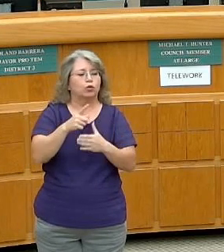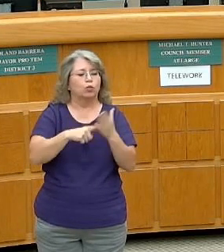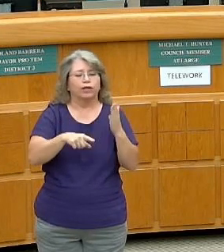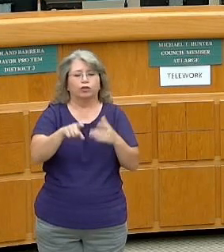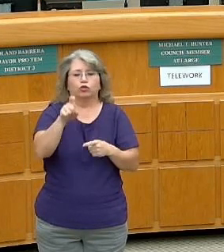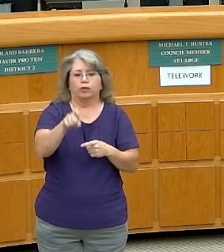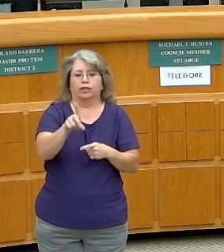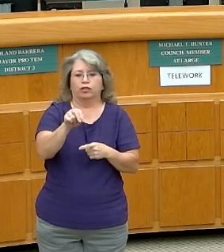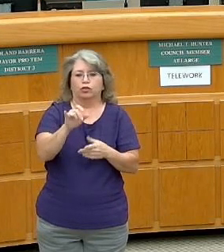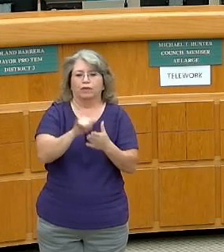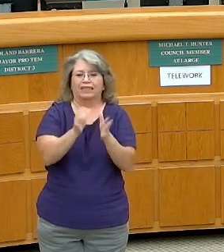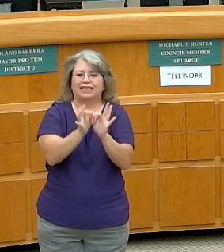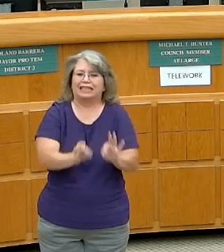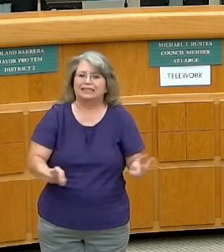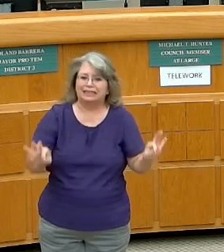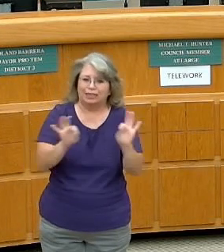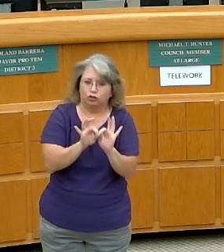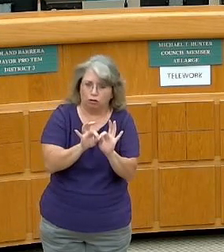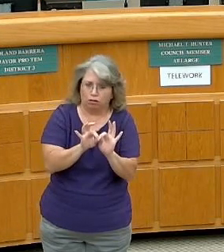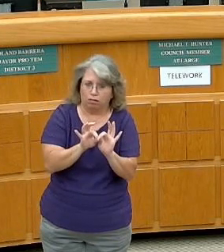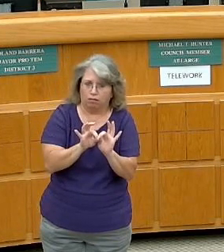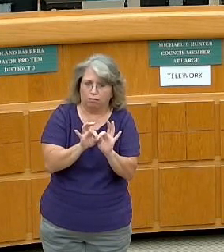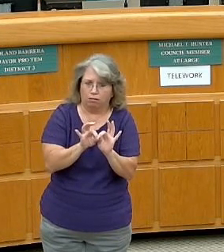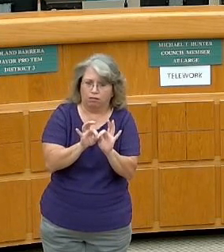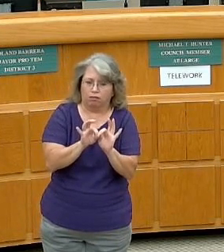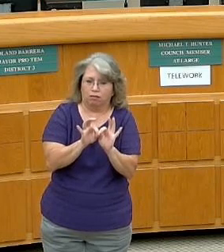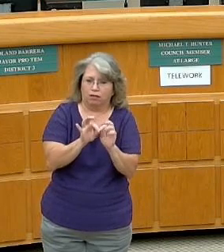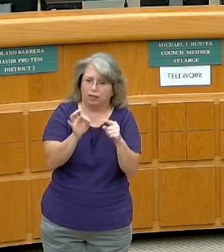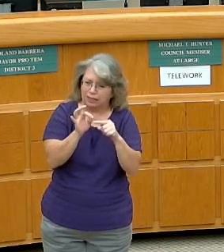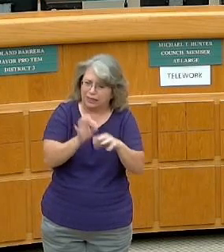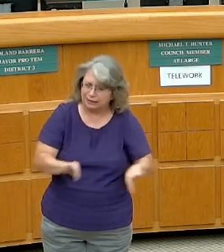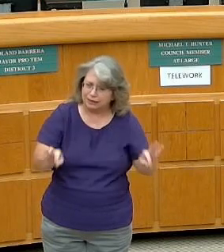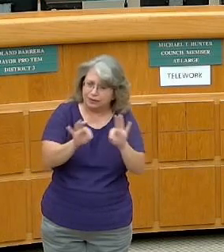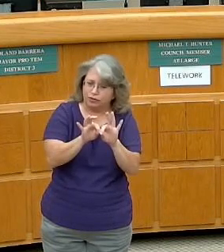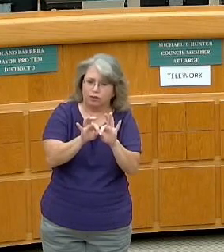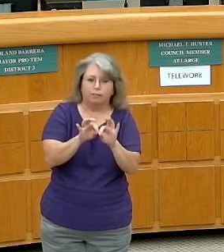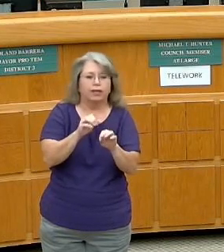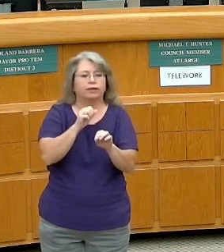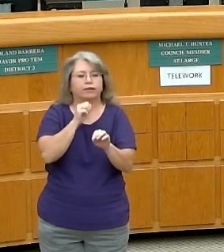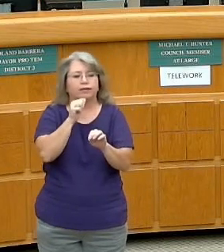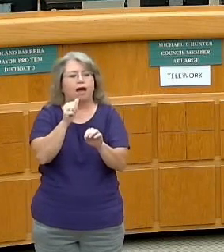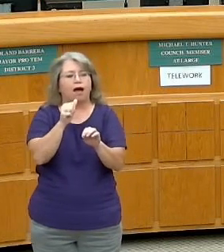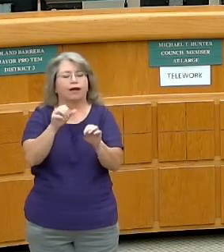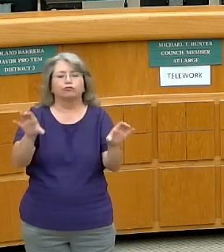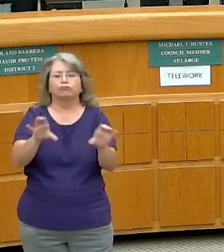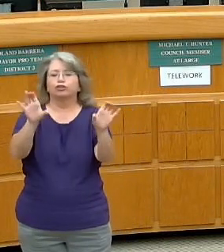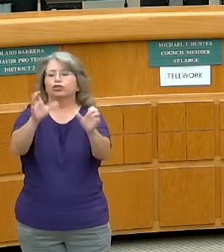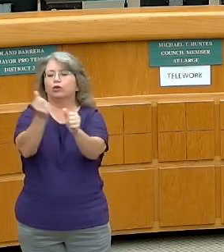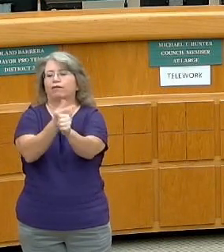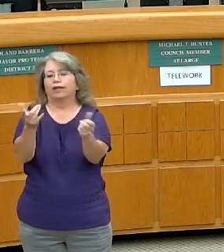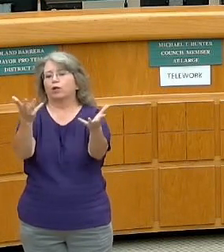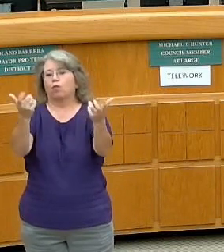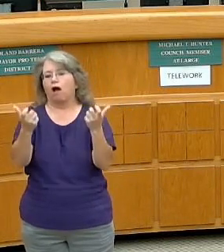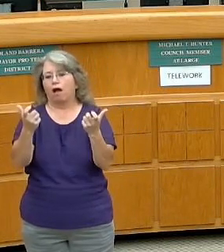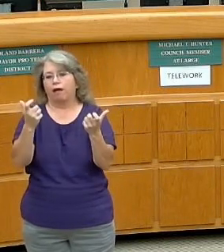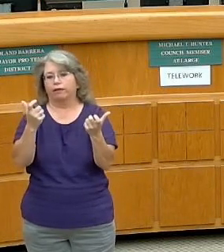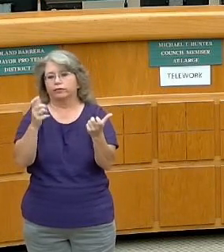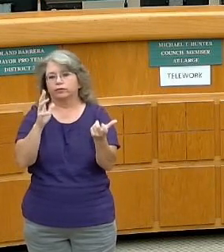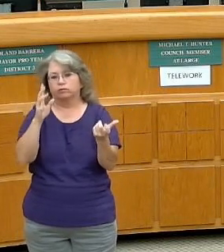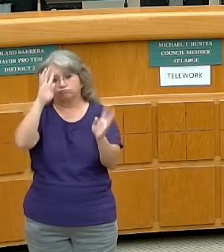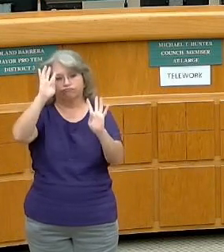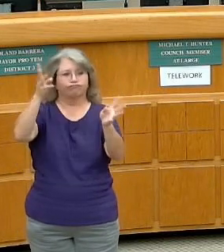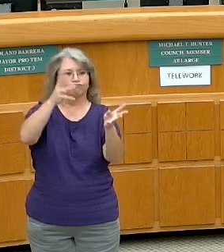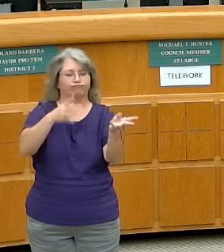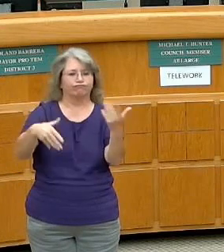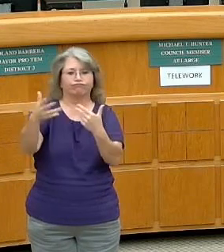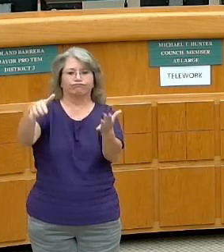that's essential, just not necessarily to do what you want to do all the time, but what you need to do. And again, I